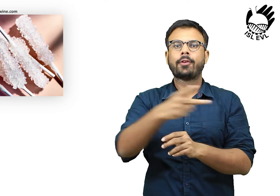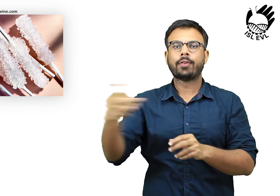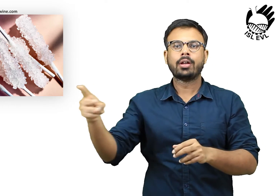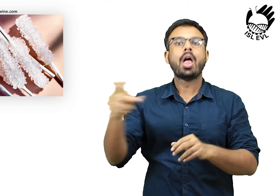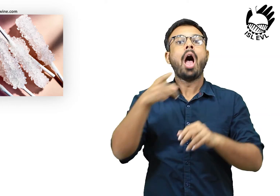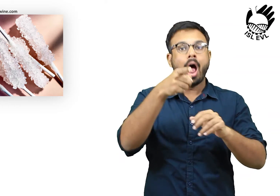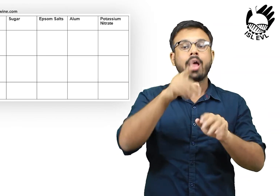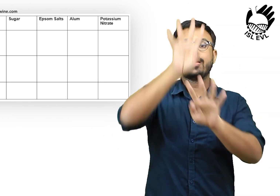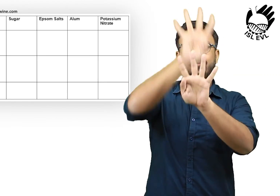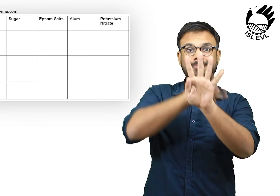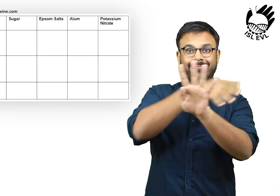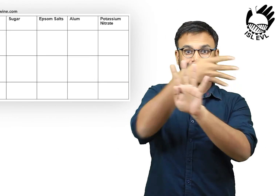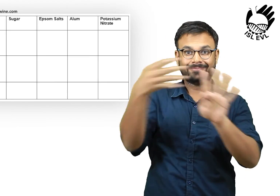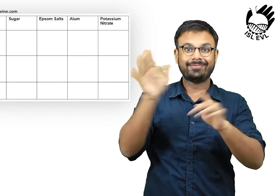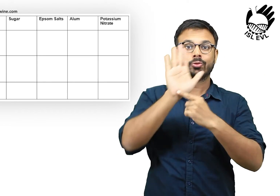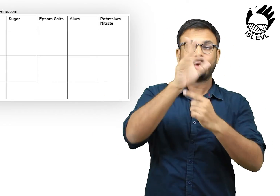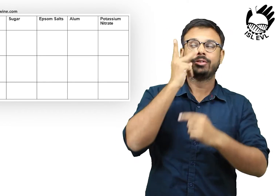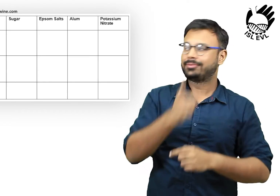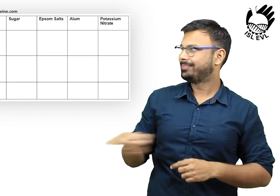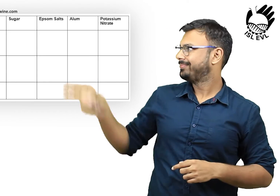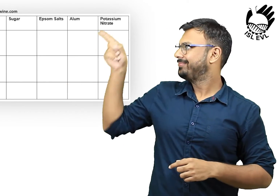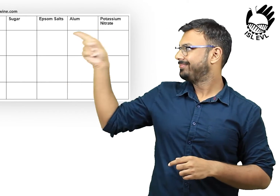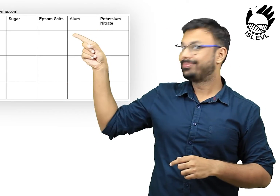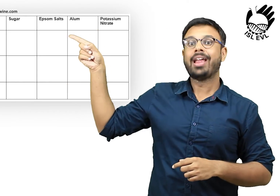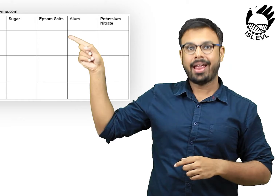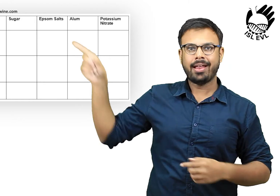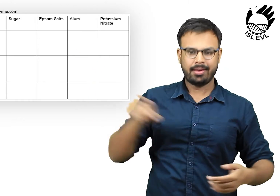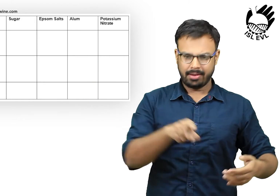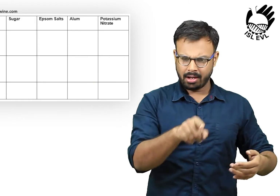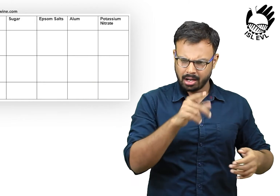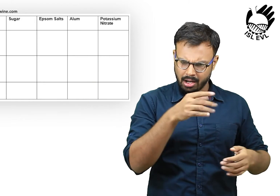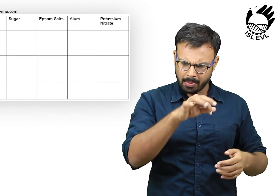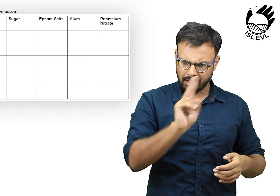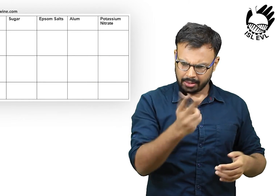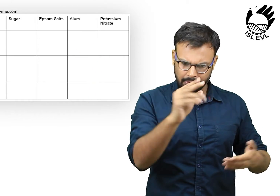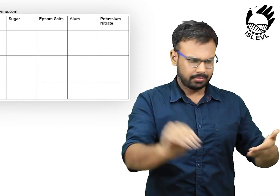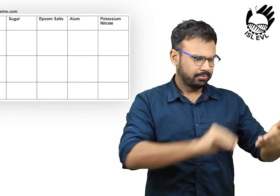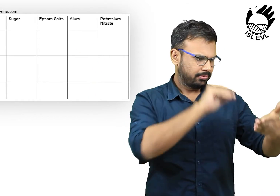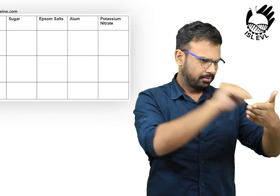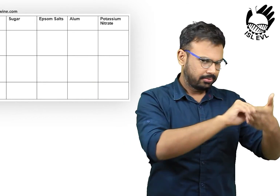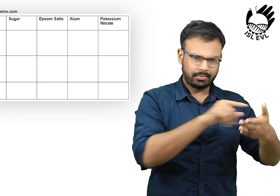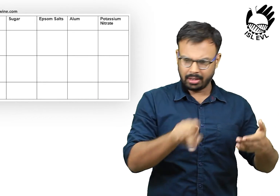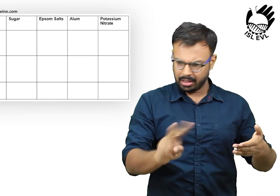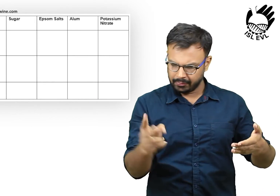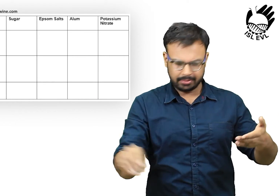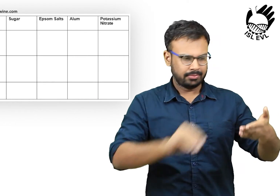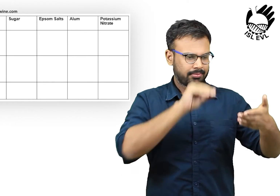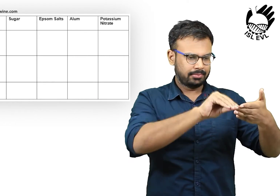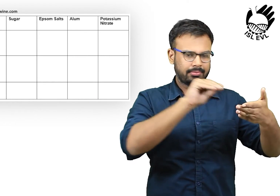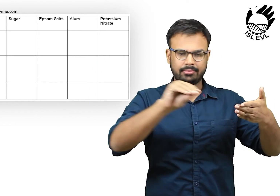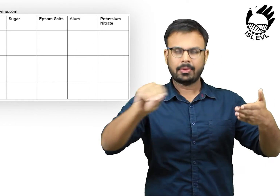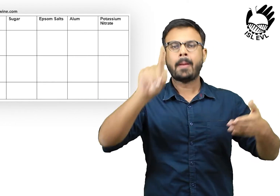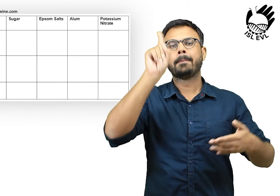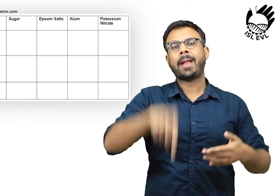Match your crystal to our size and shape charts below and record your data in the results table H and